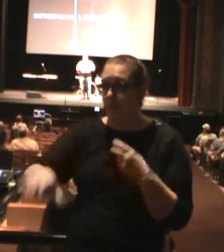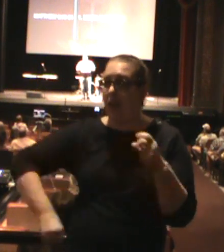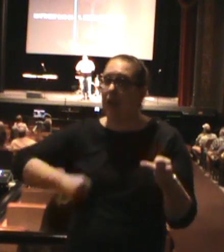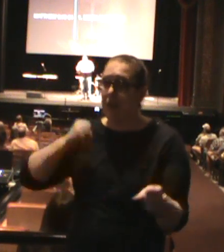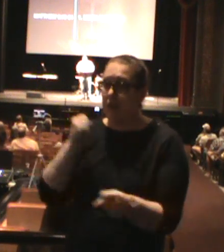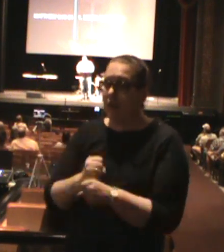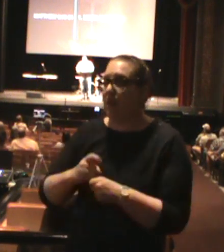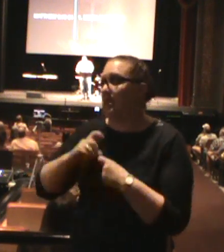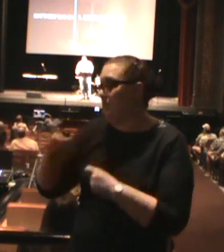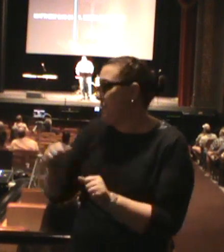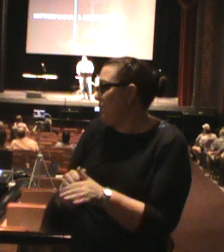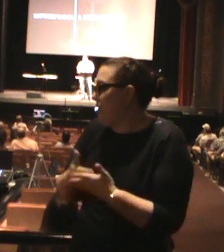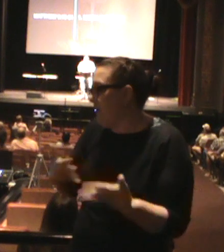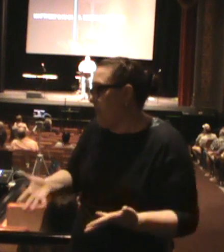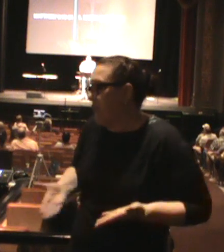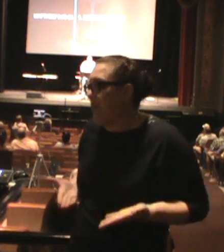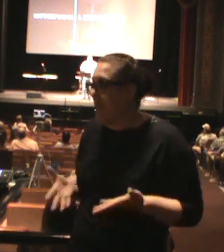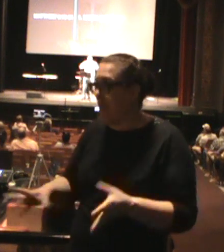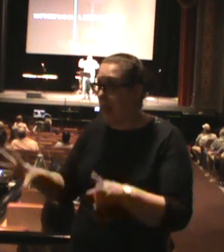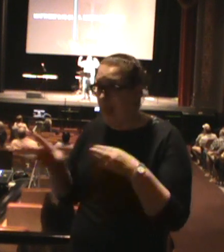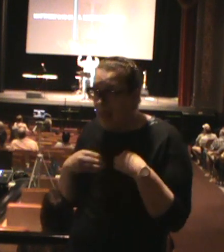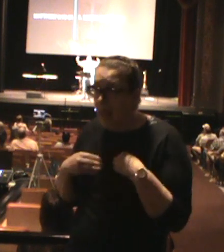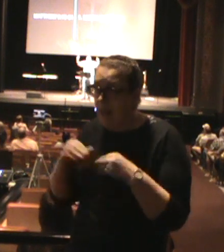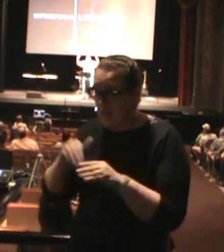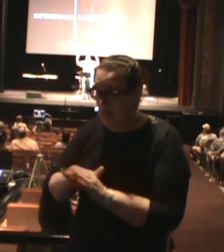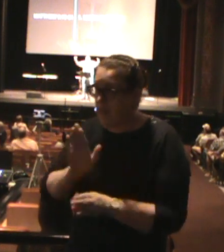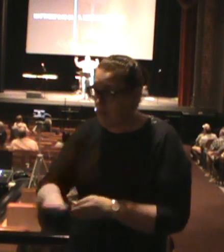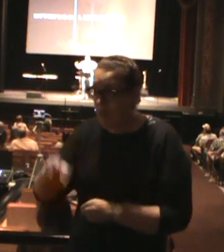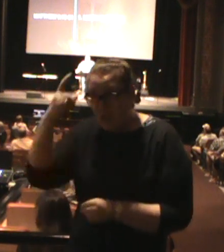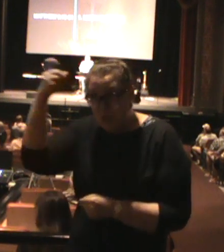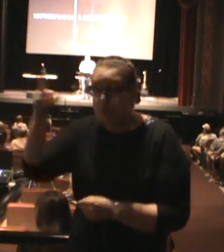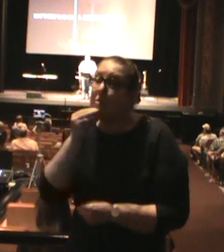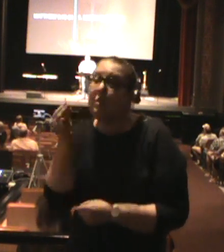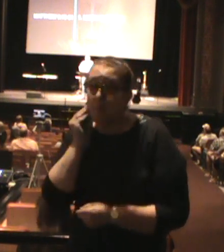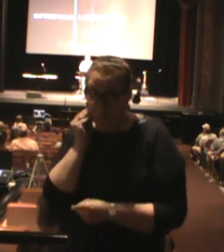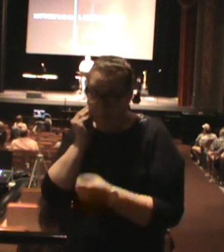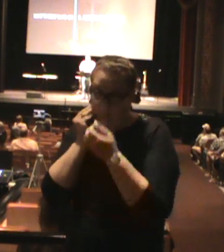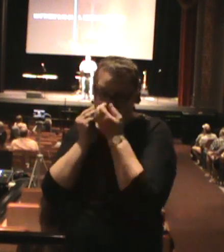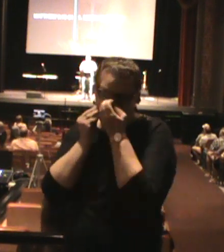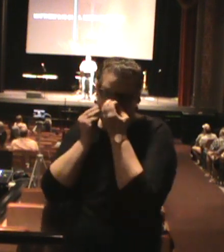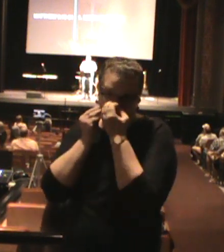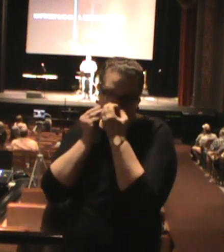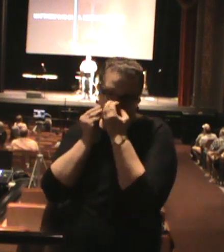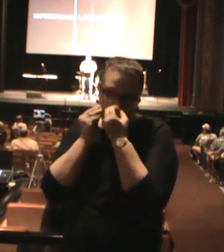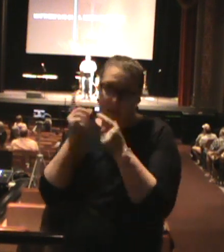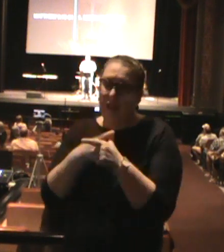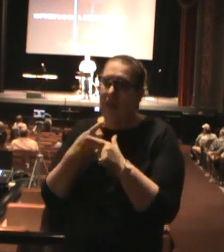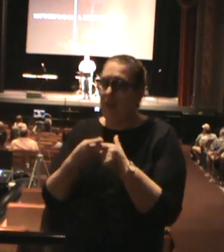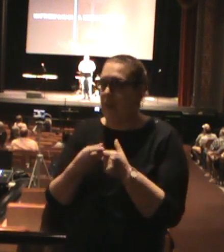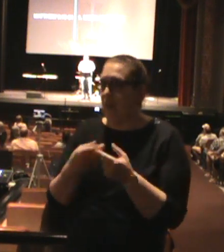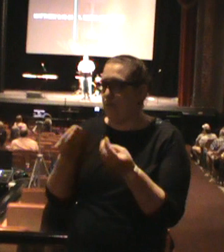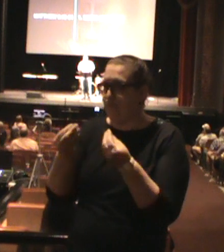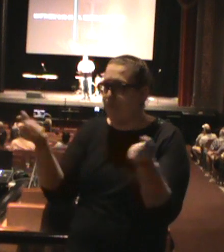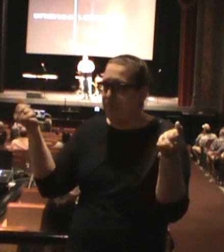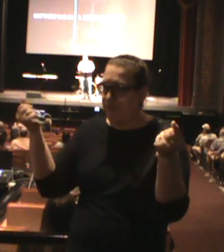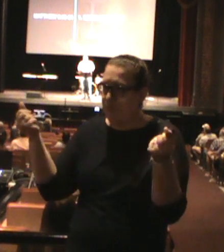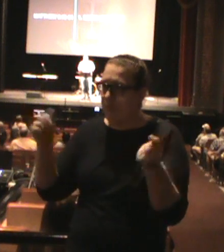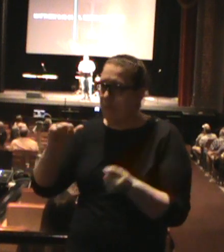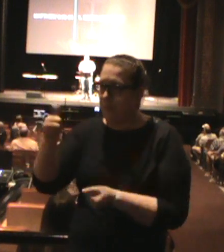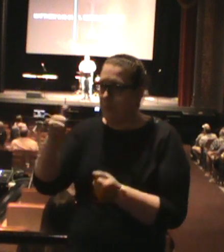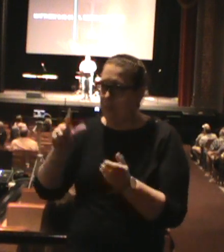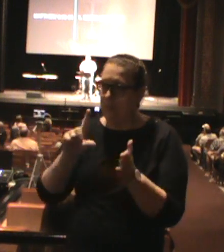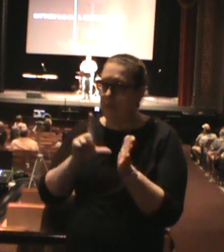pour everything that they had into their dream home. And it was gone in 10